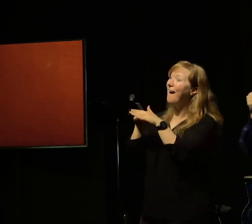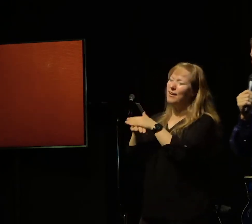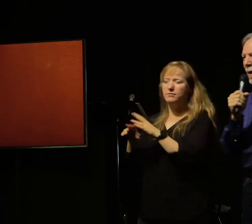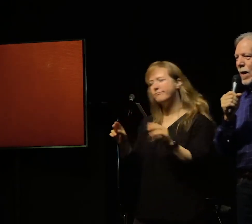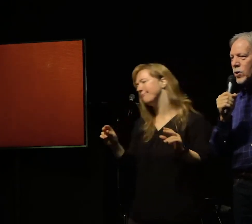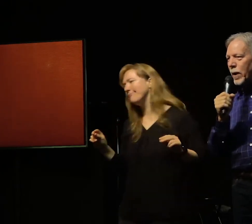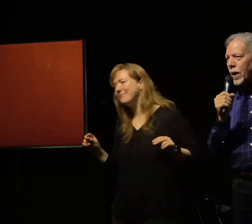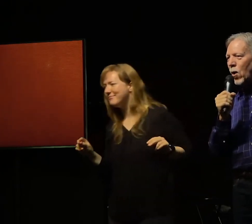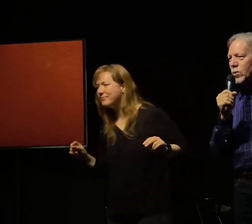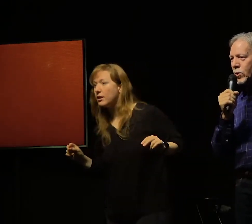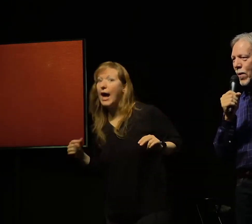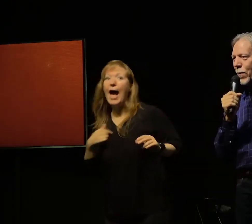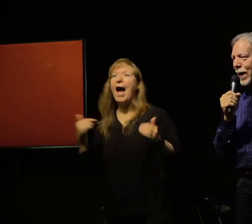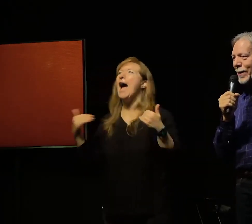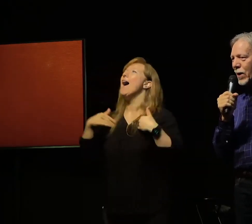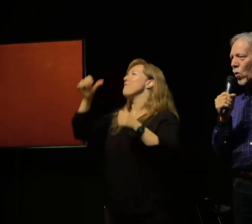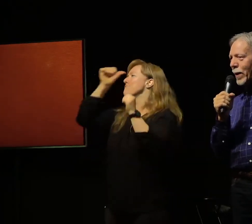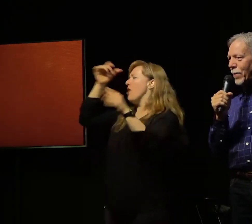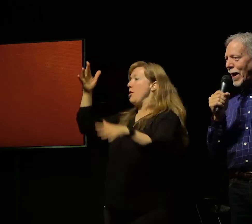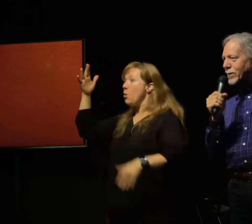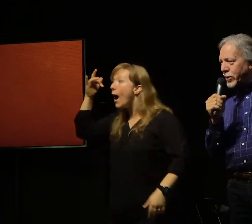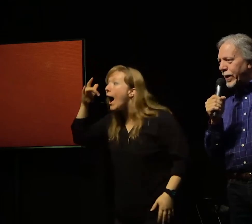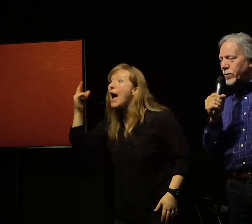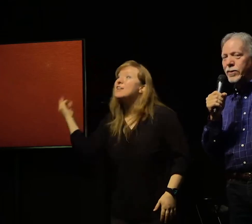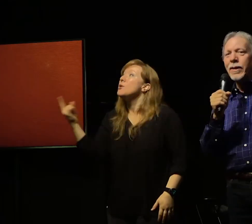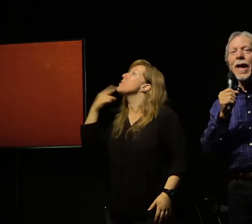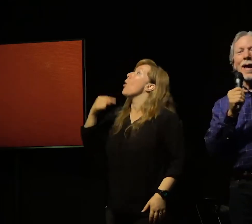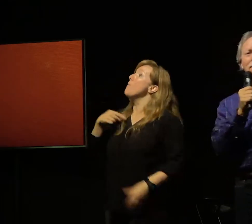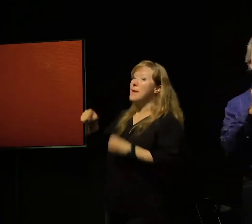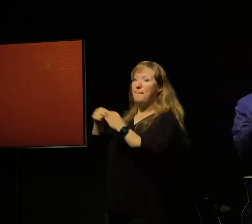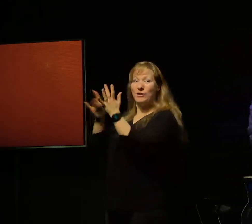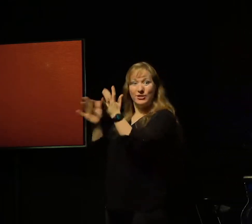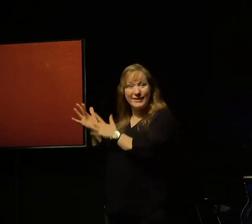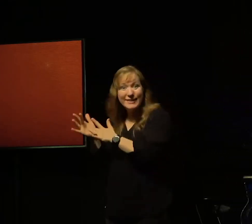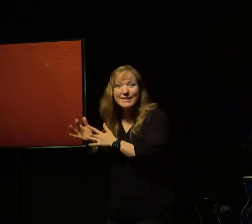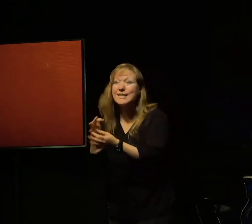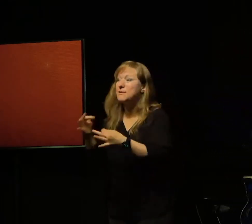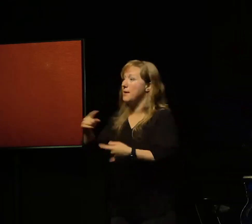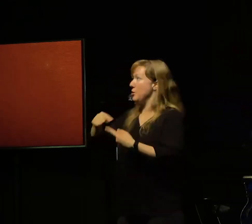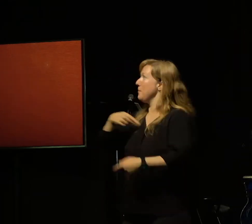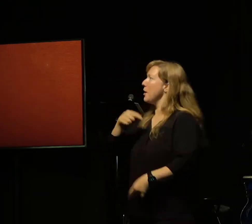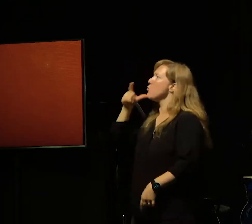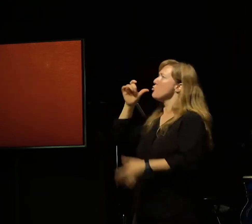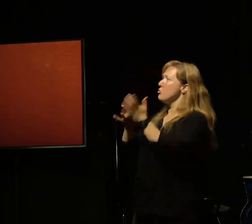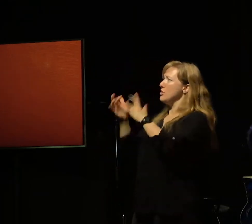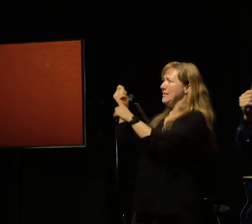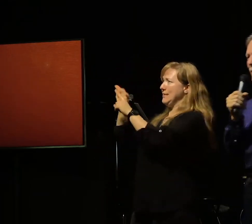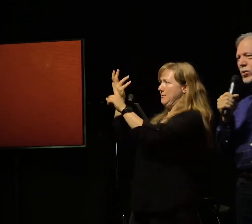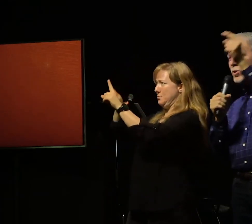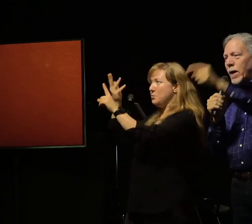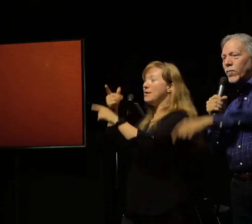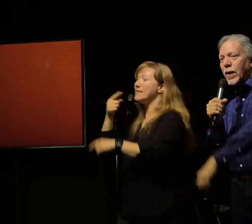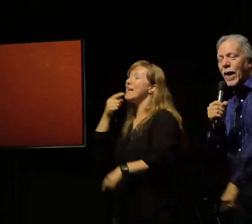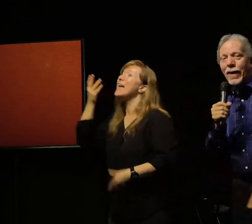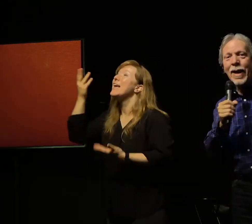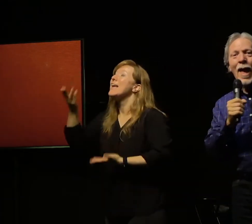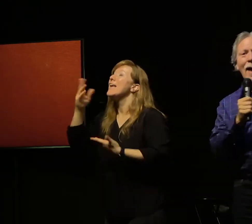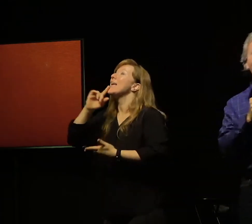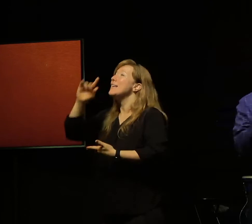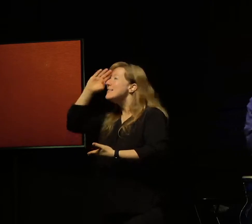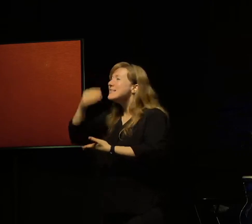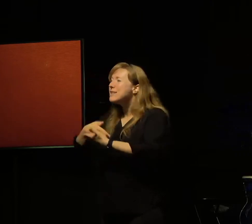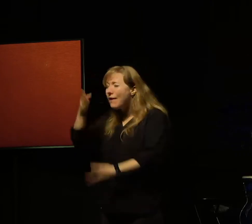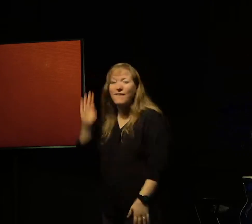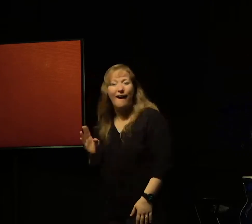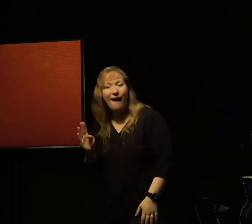that. It's because somebody told me about Jesus and told me who he was and said he is the Son of God and